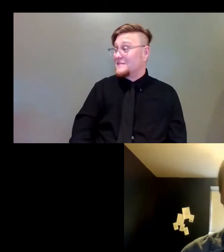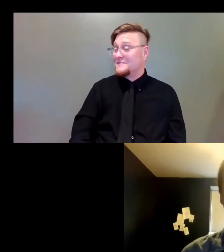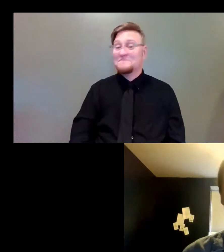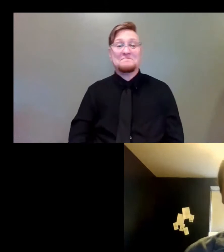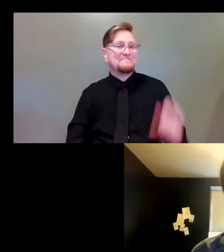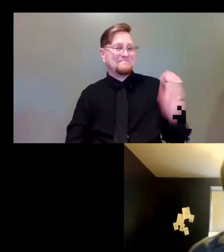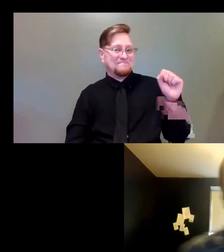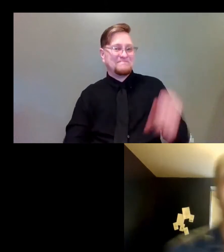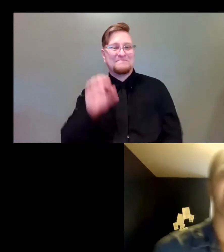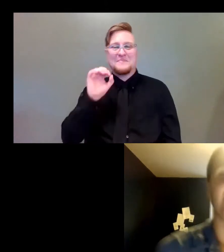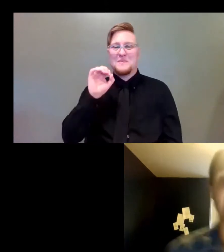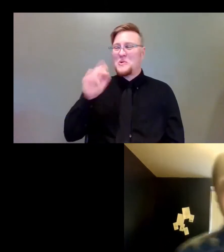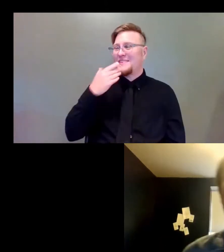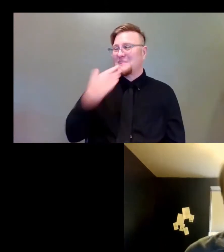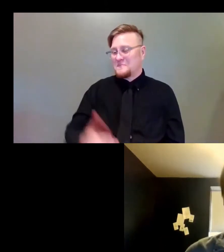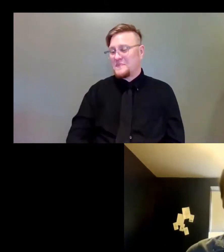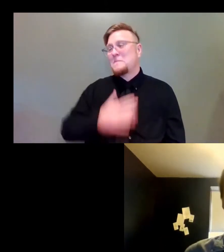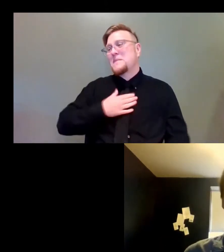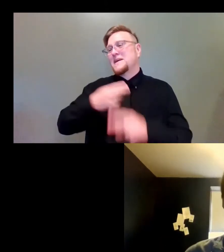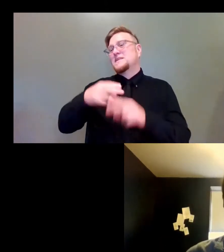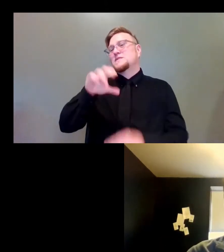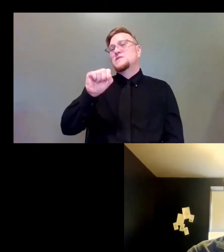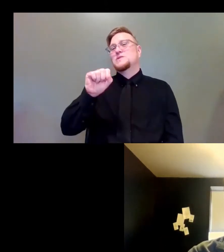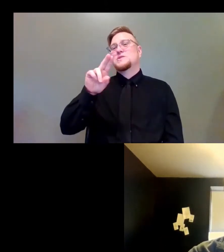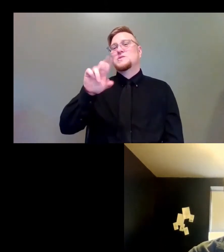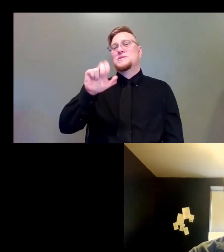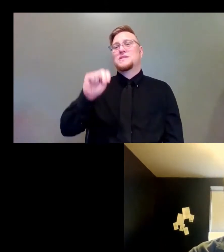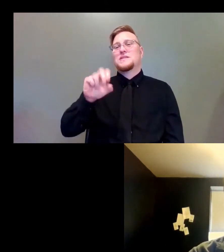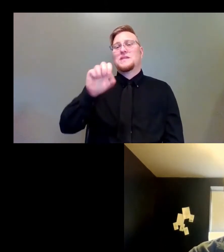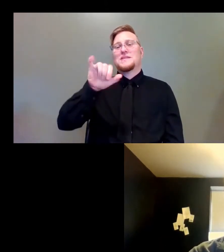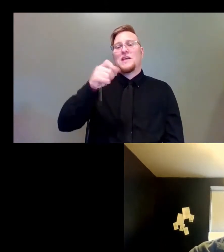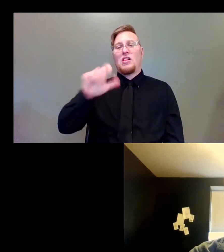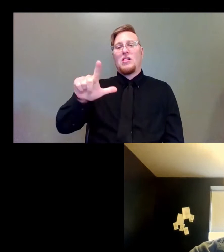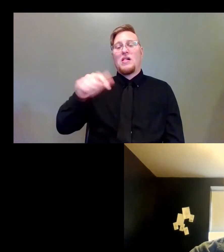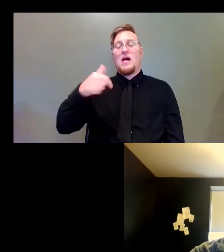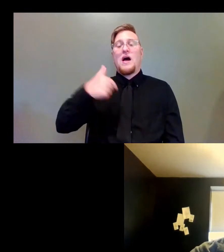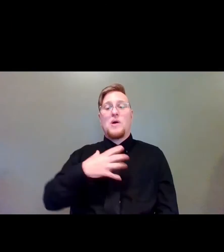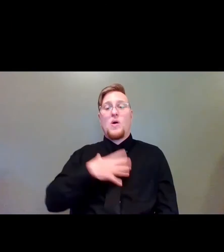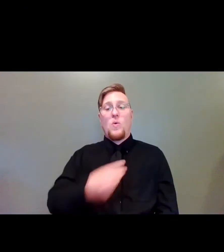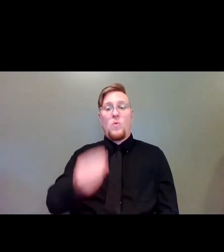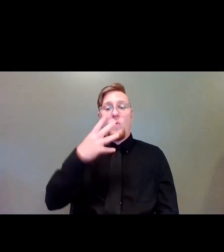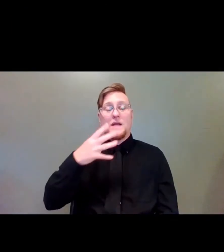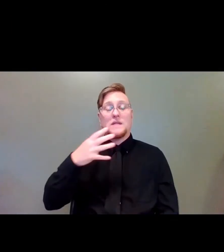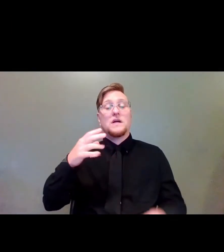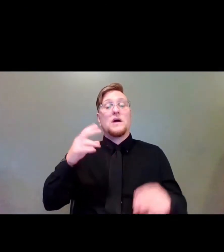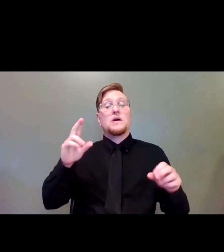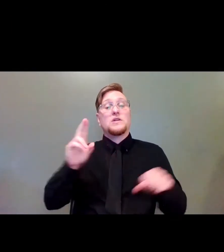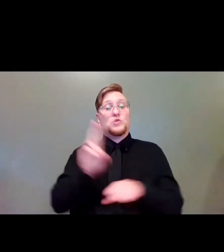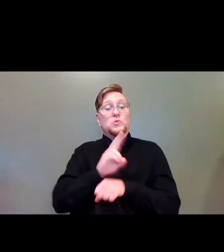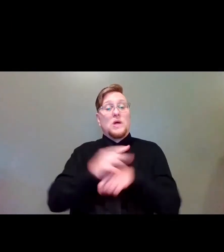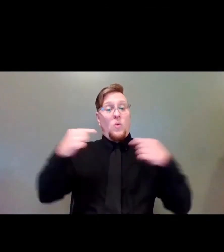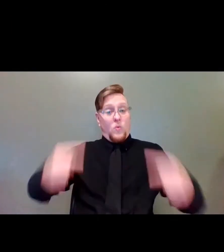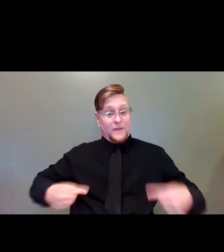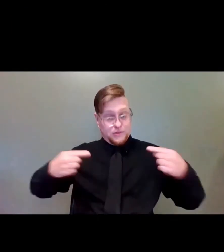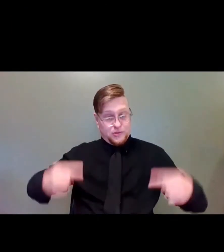Okay, good. Okay, thank you. My name is Susan Sygall. I'm a white wheelchair user. I'm wearing a black top